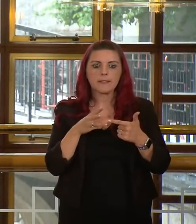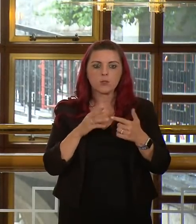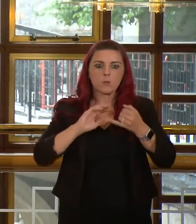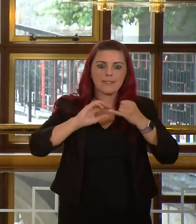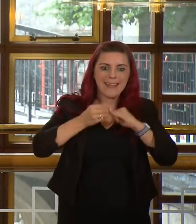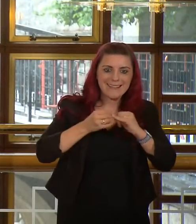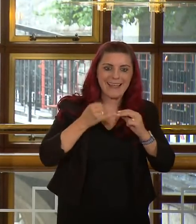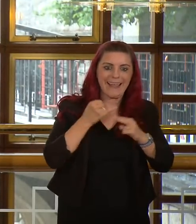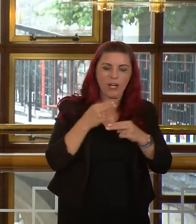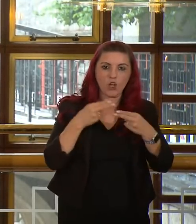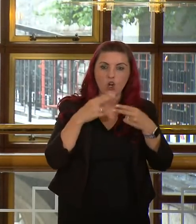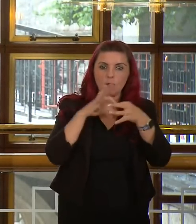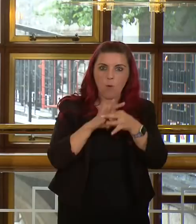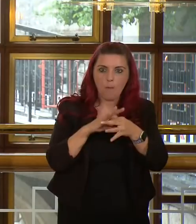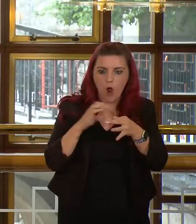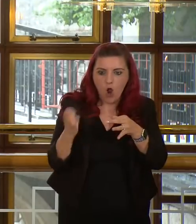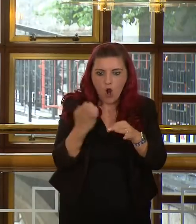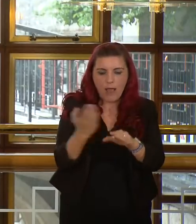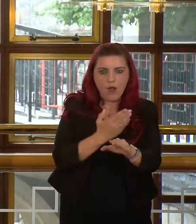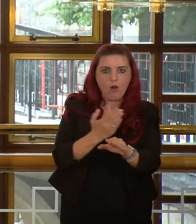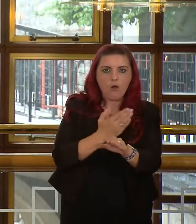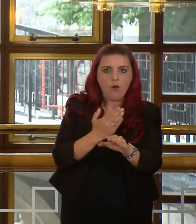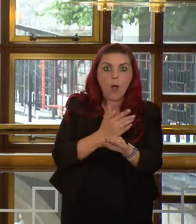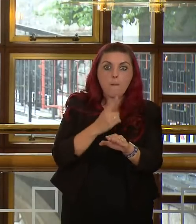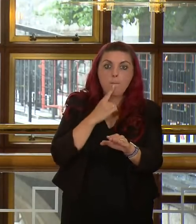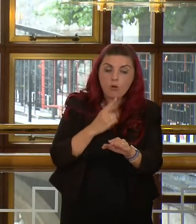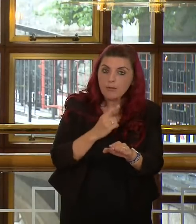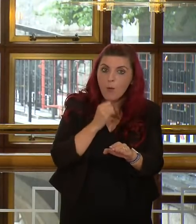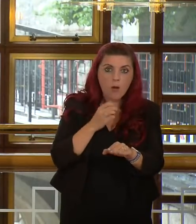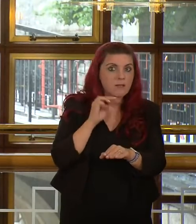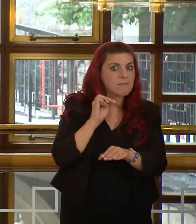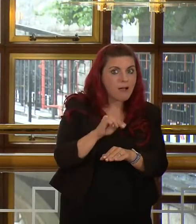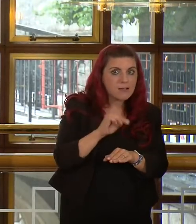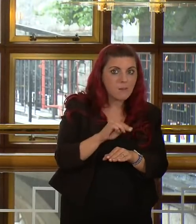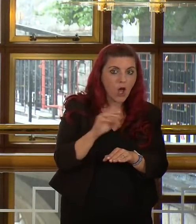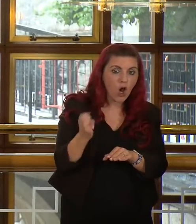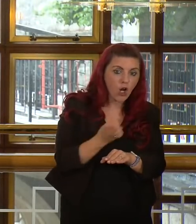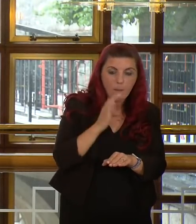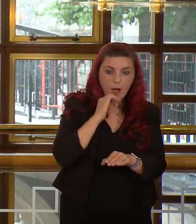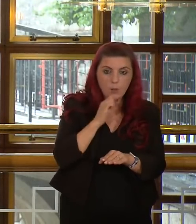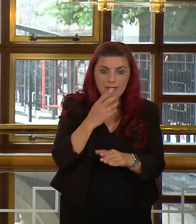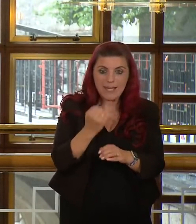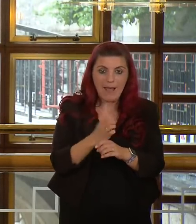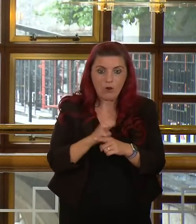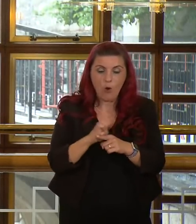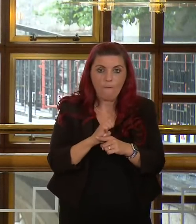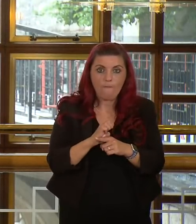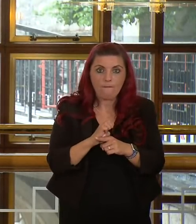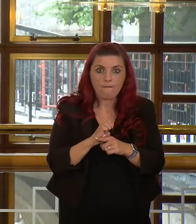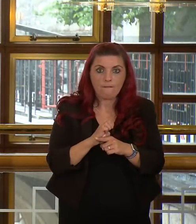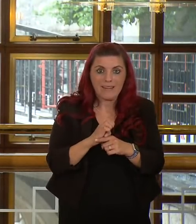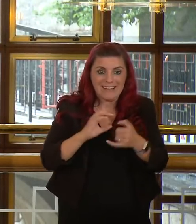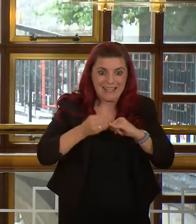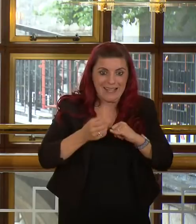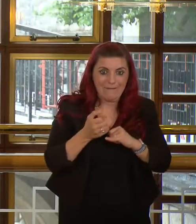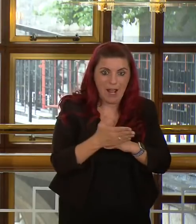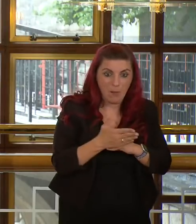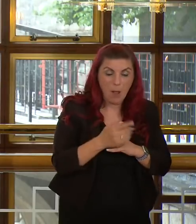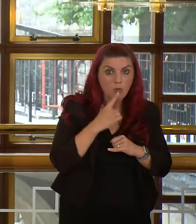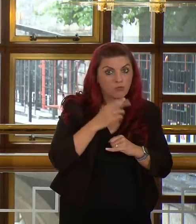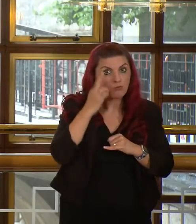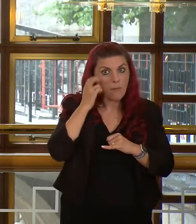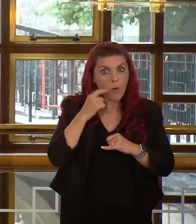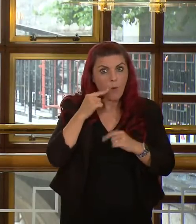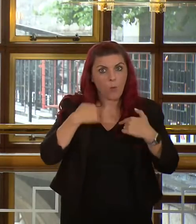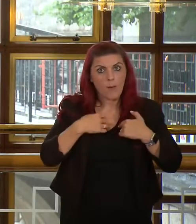sooner, but that wasn't possible. The capacity did not exist to do it. As it turns out, we were the first country in the world to test all nursing home residents